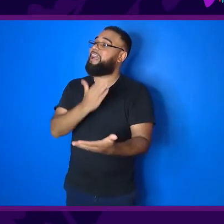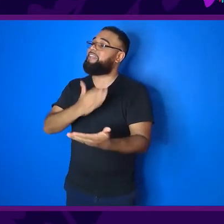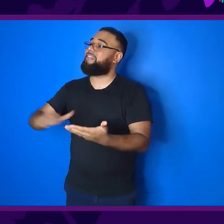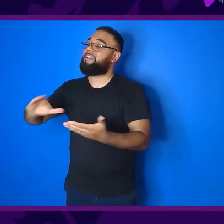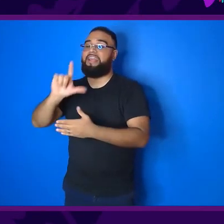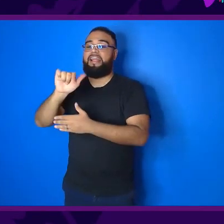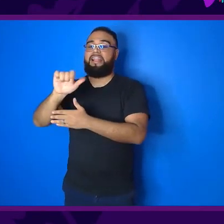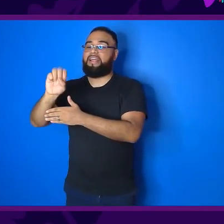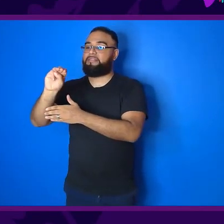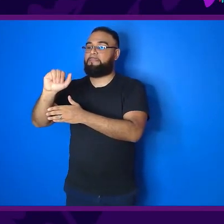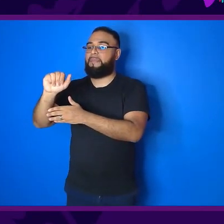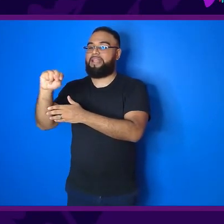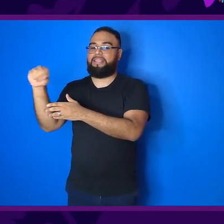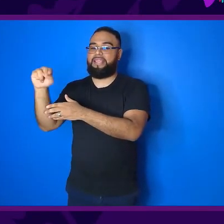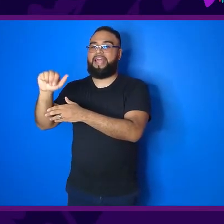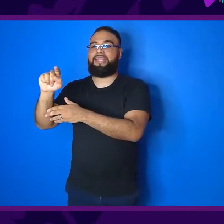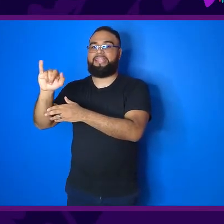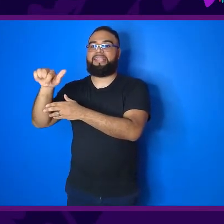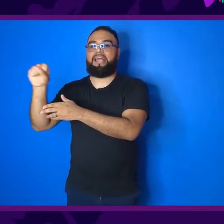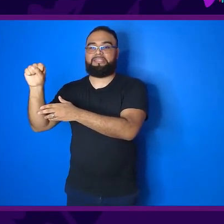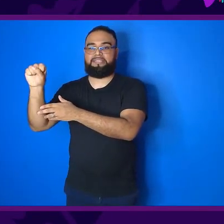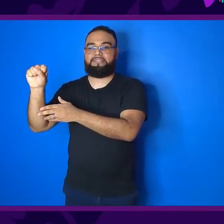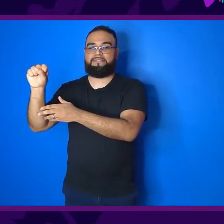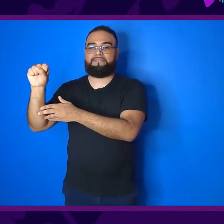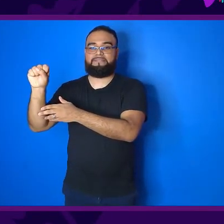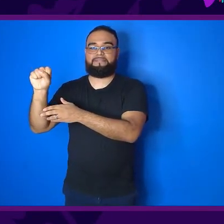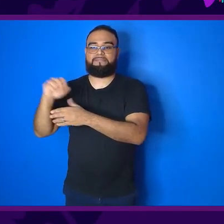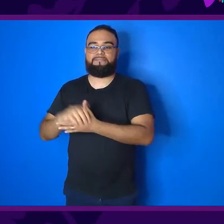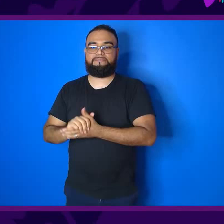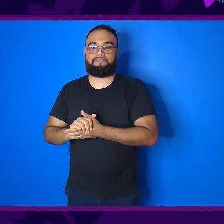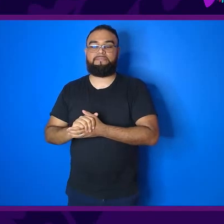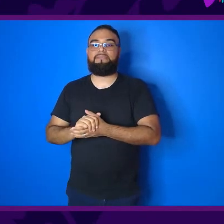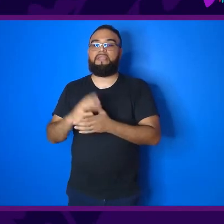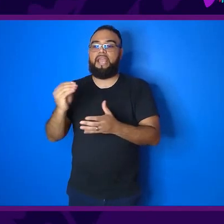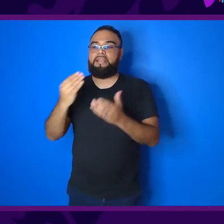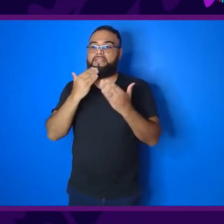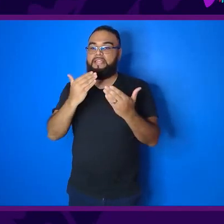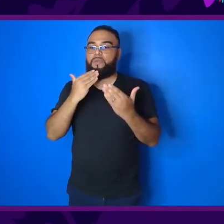I'm here to wish you the best and to thank you.